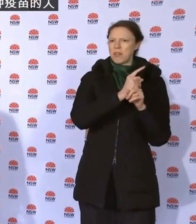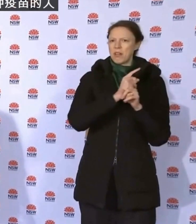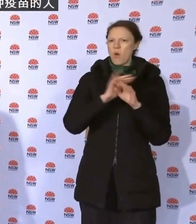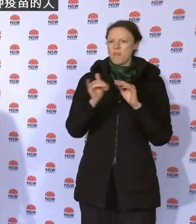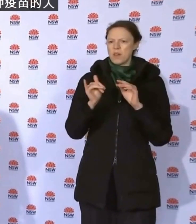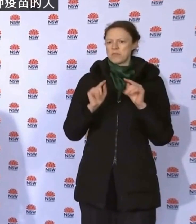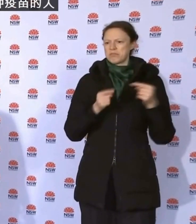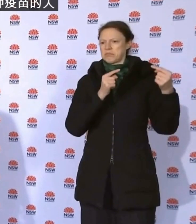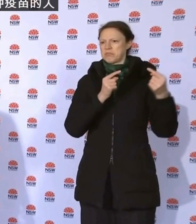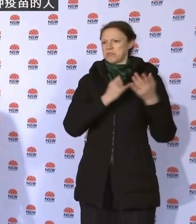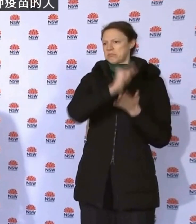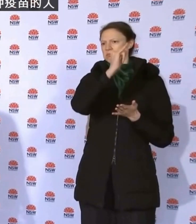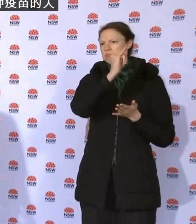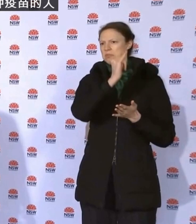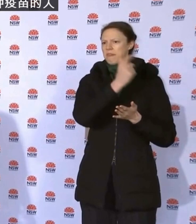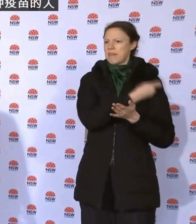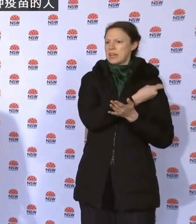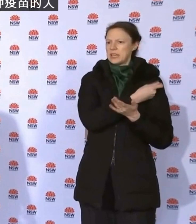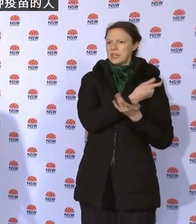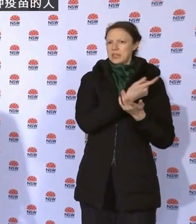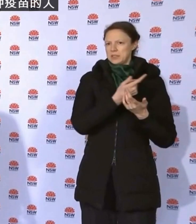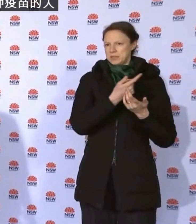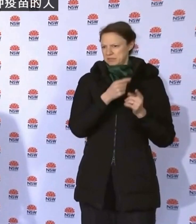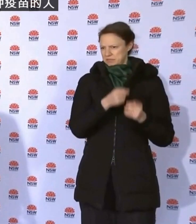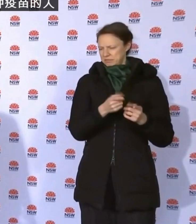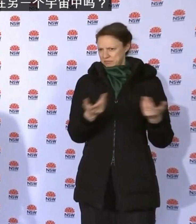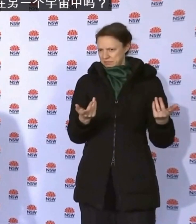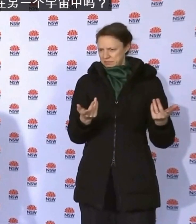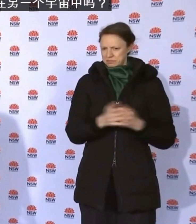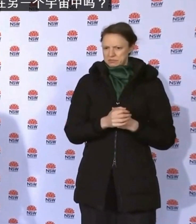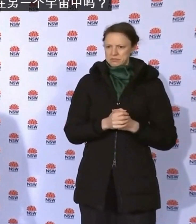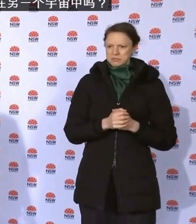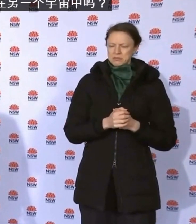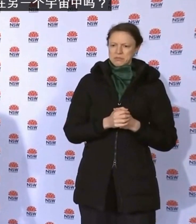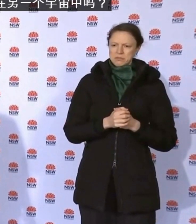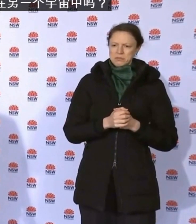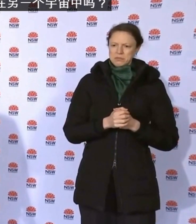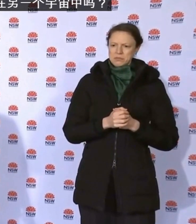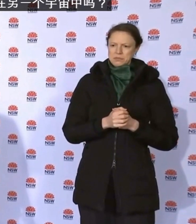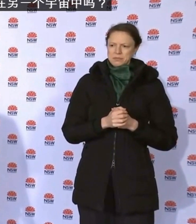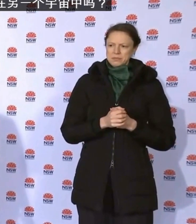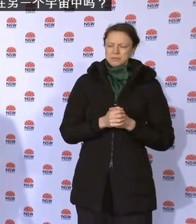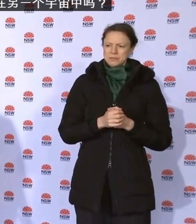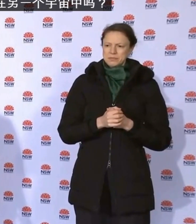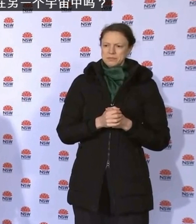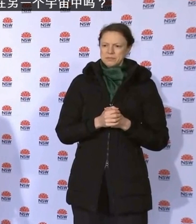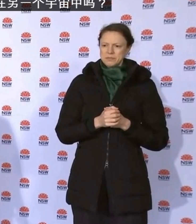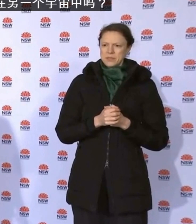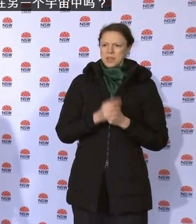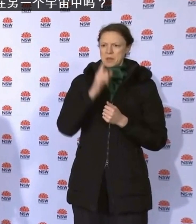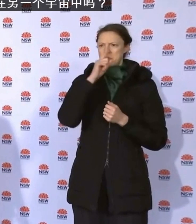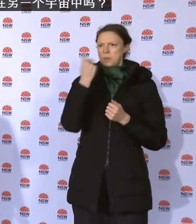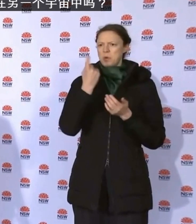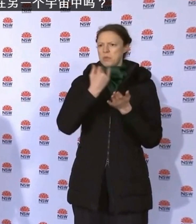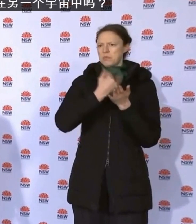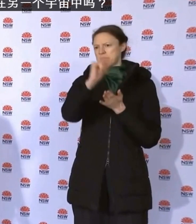who have, for various reasons, opposition to vaccination. Can I just stress that anti-vaxxers obviously